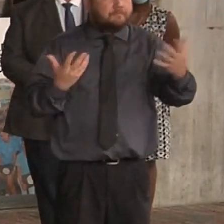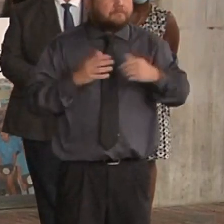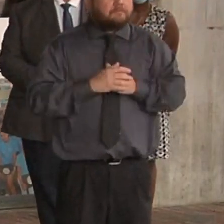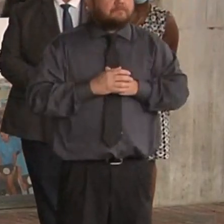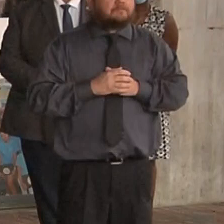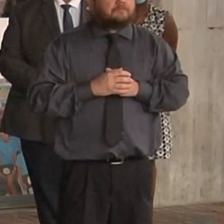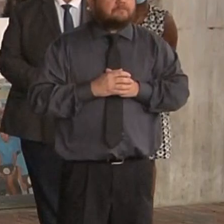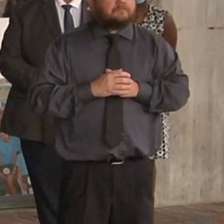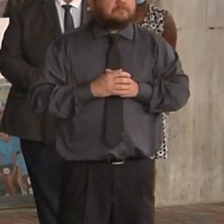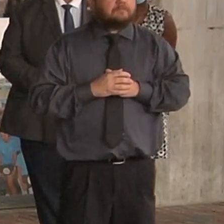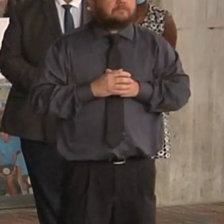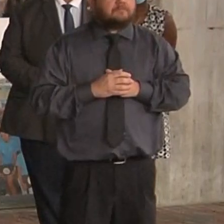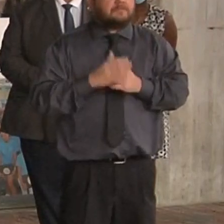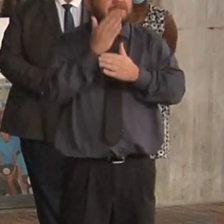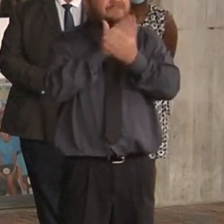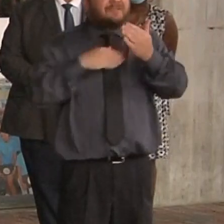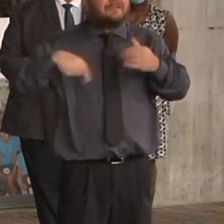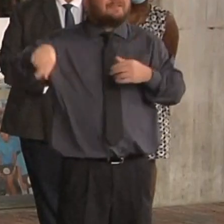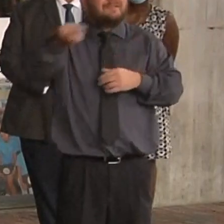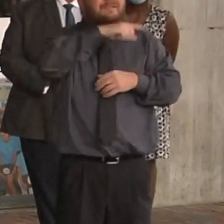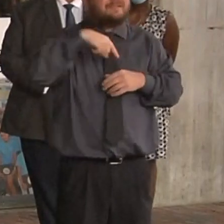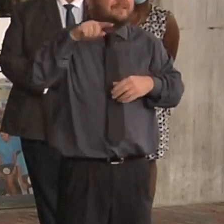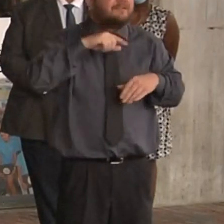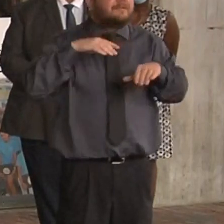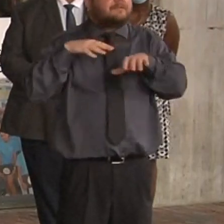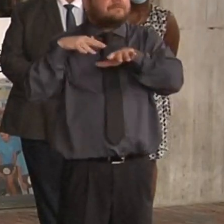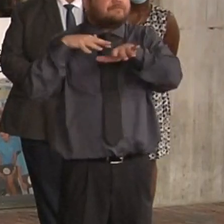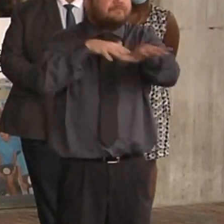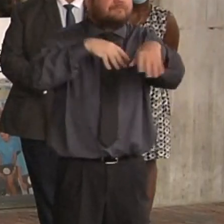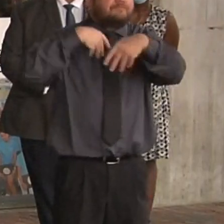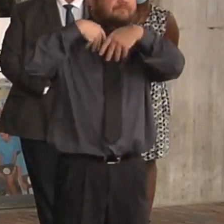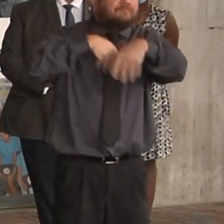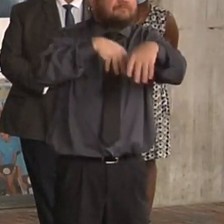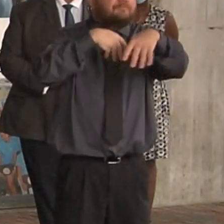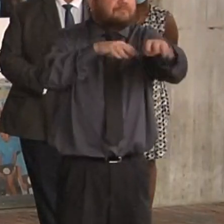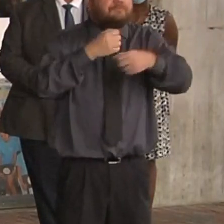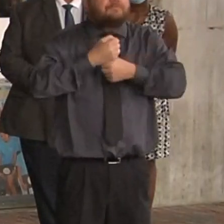done, we're going to go back to the way things were.